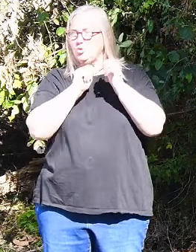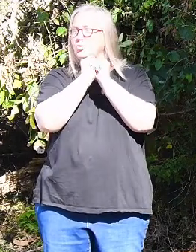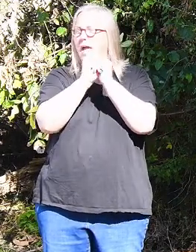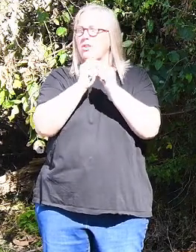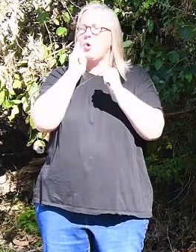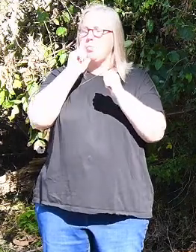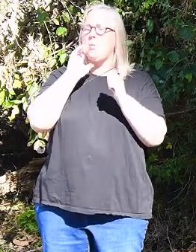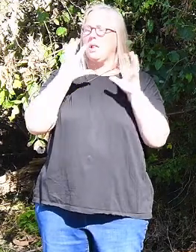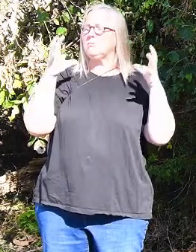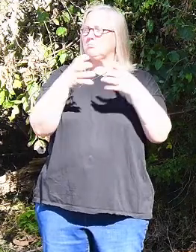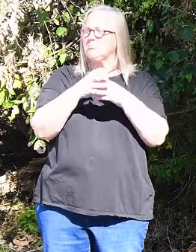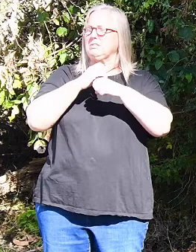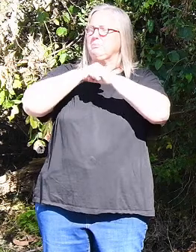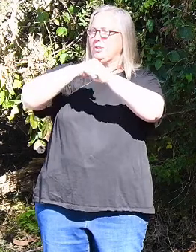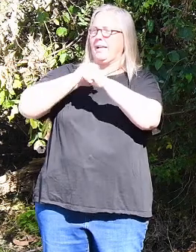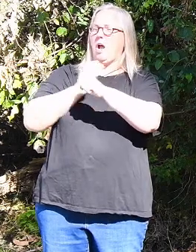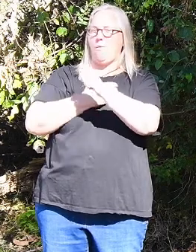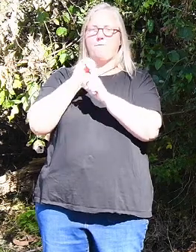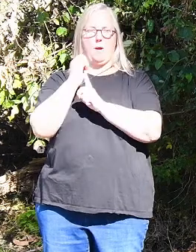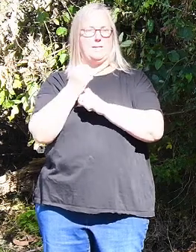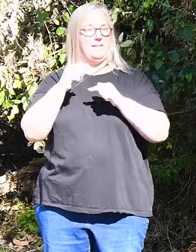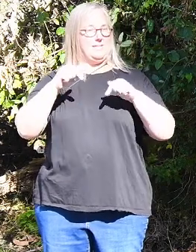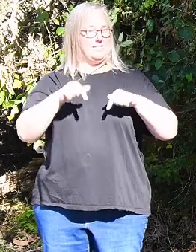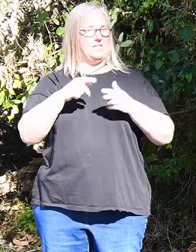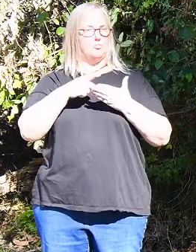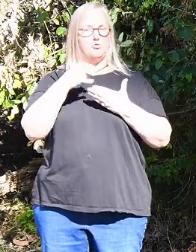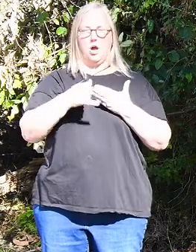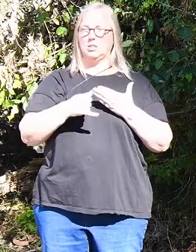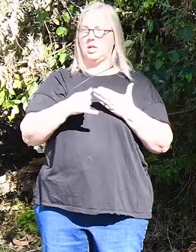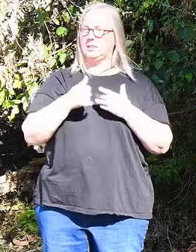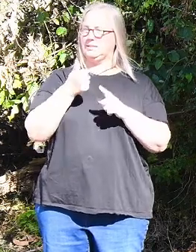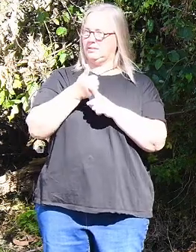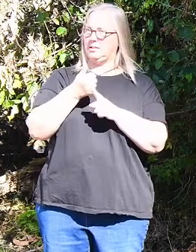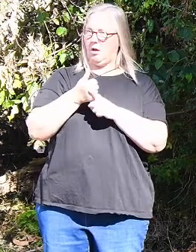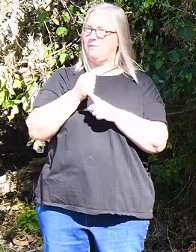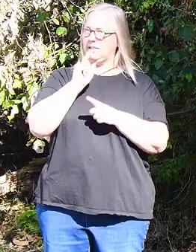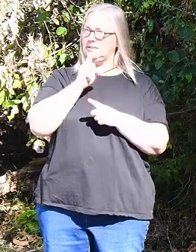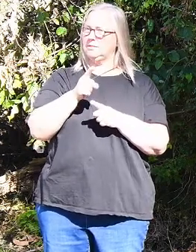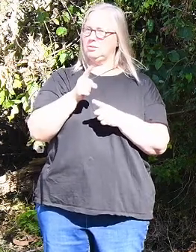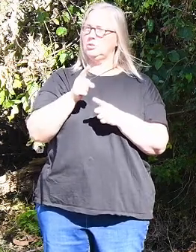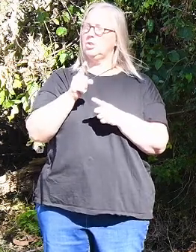environment. And this project is a true